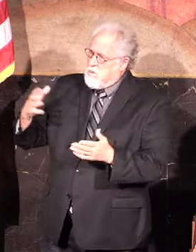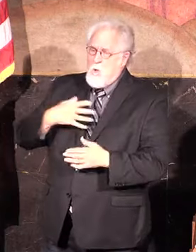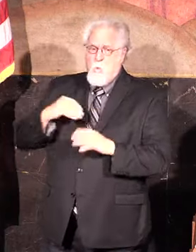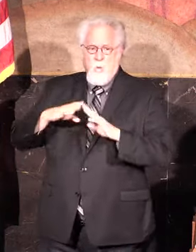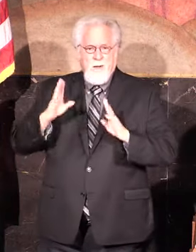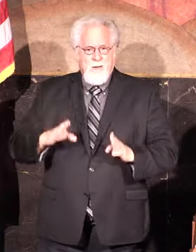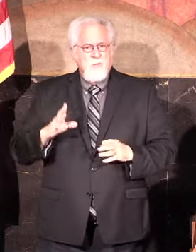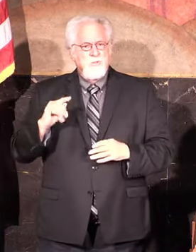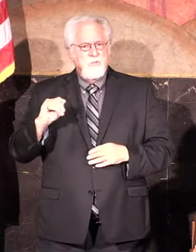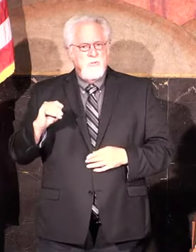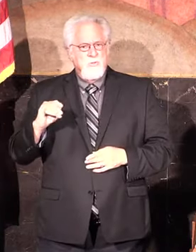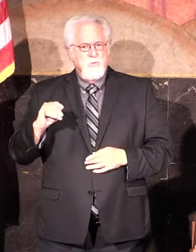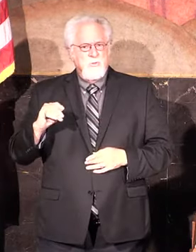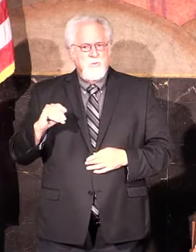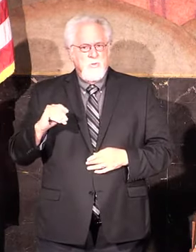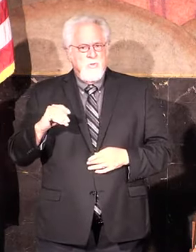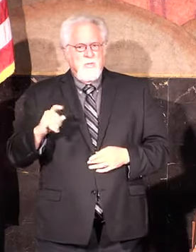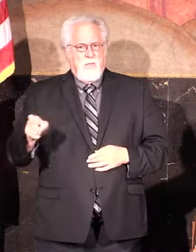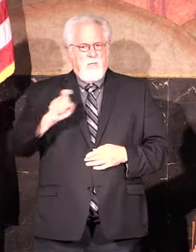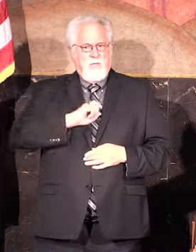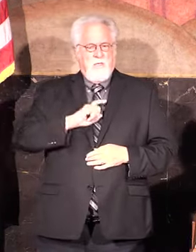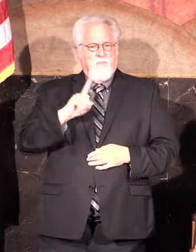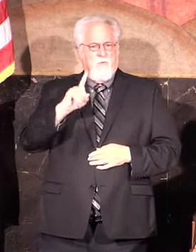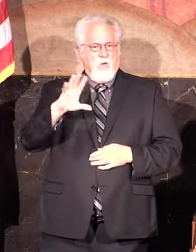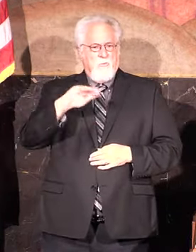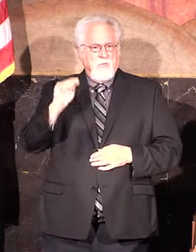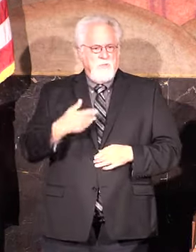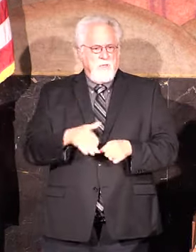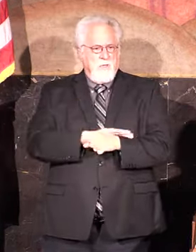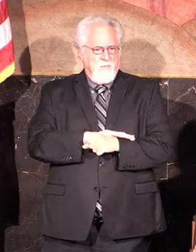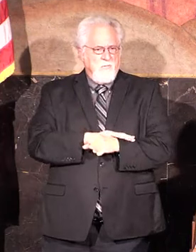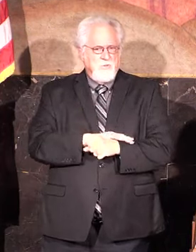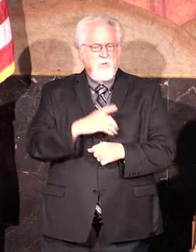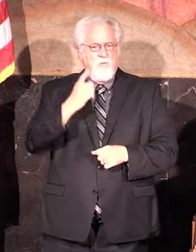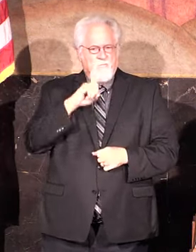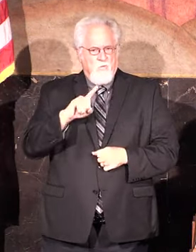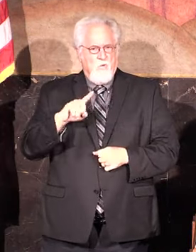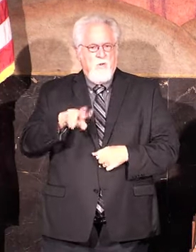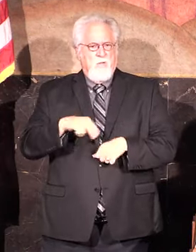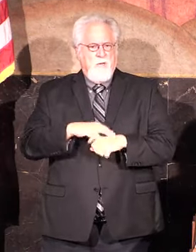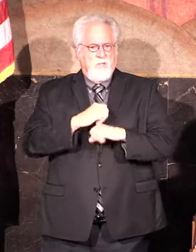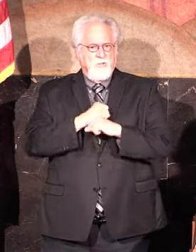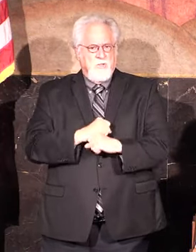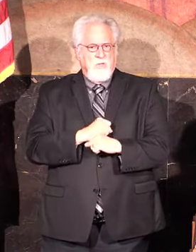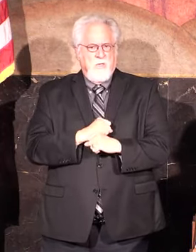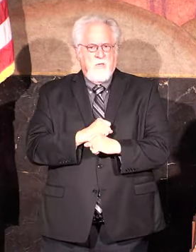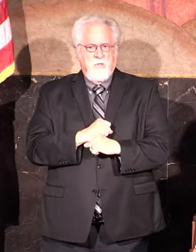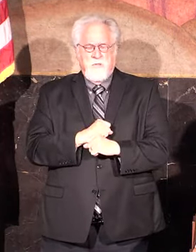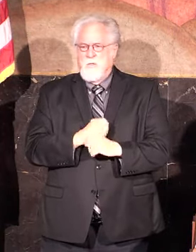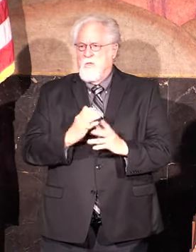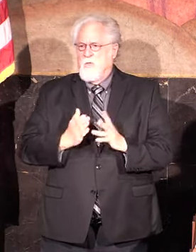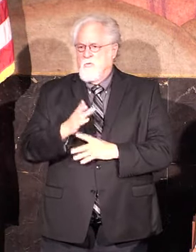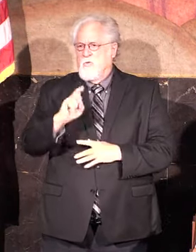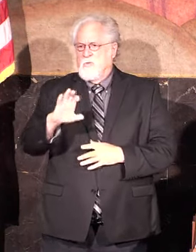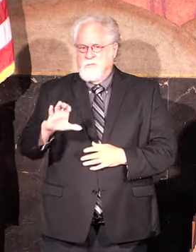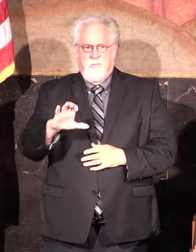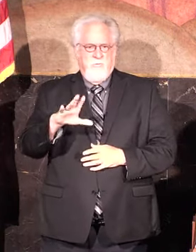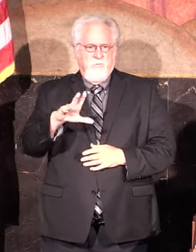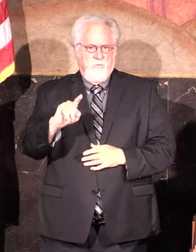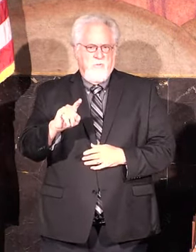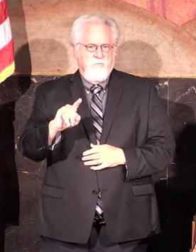House to extend that 100% cost share for the National Guard through the end of the year